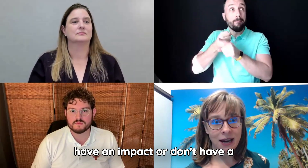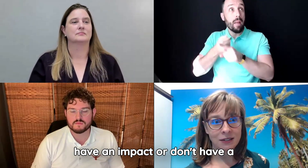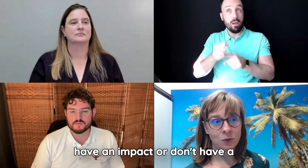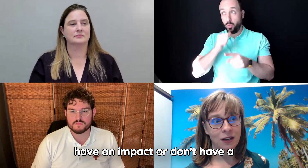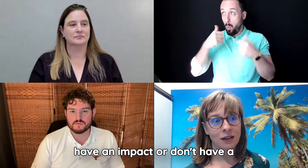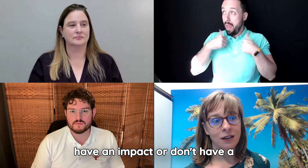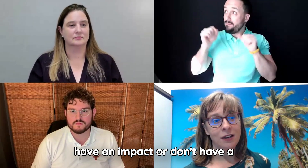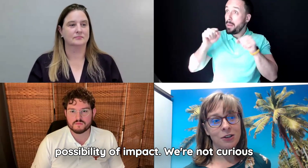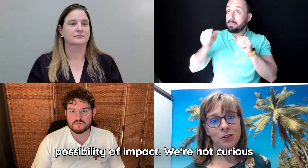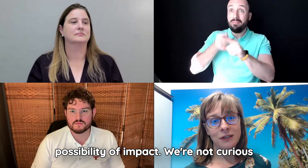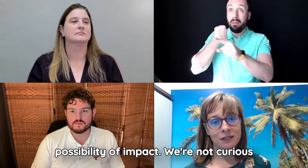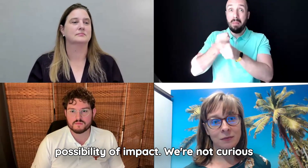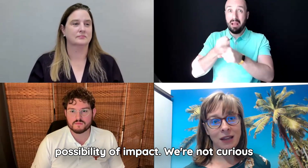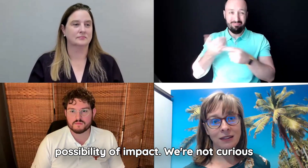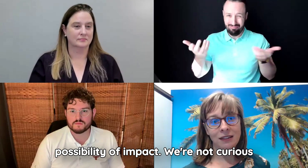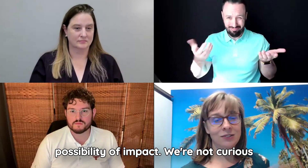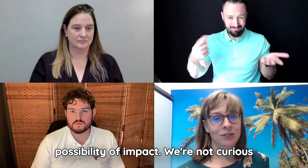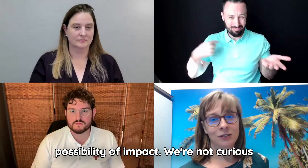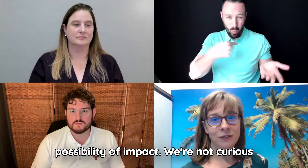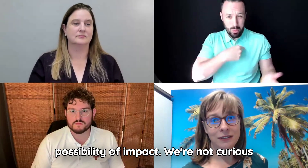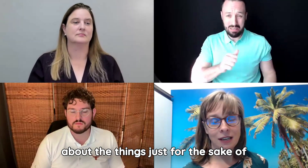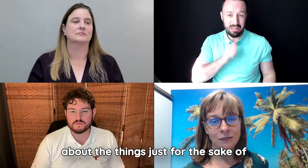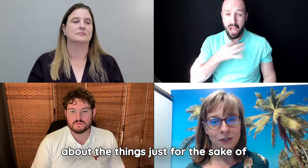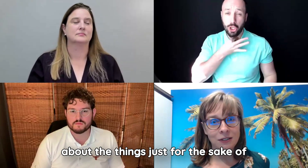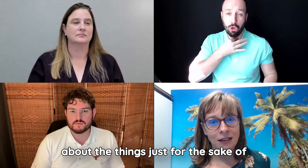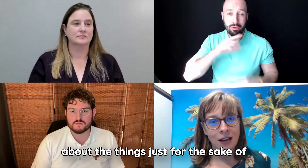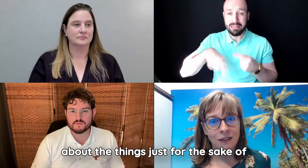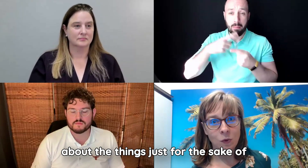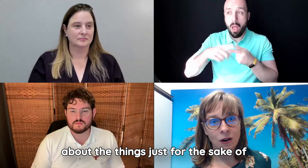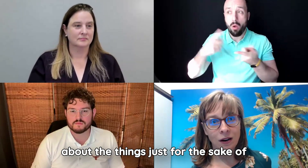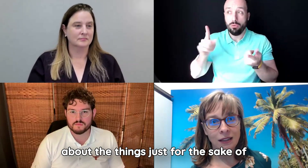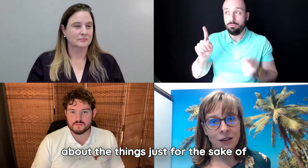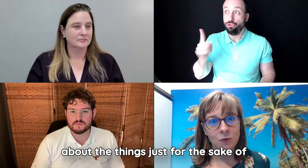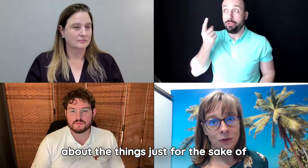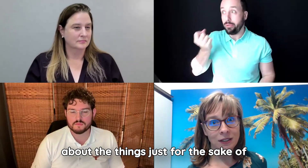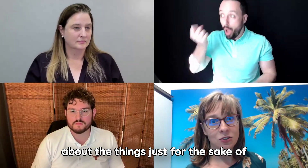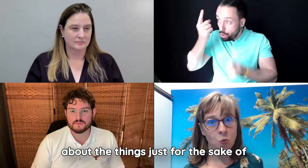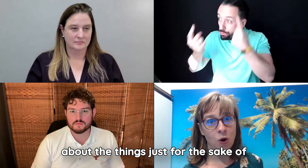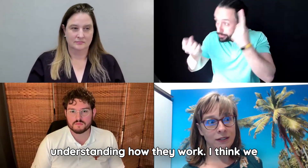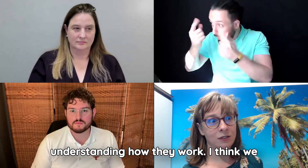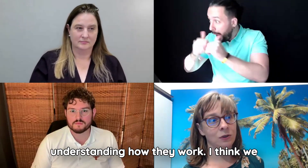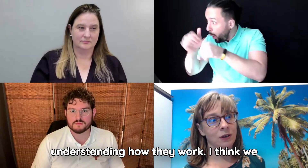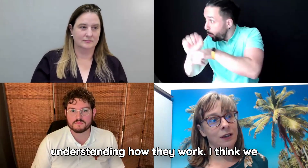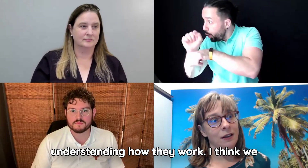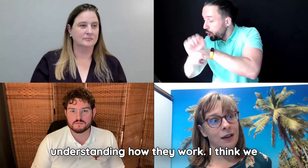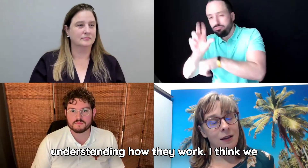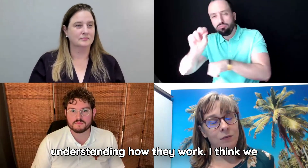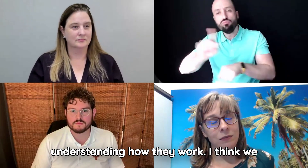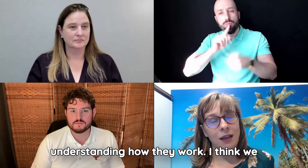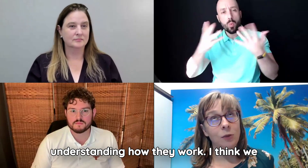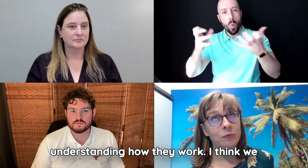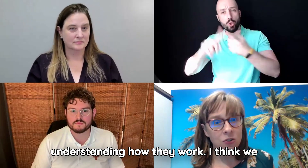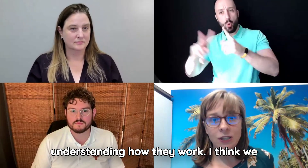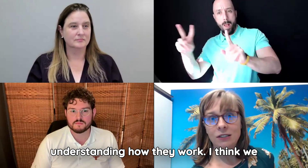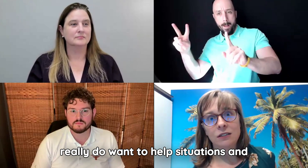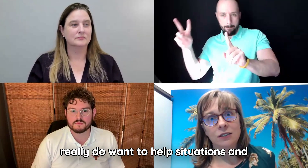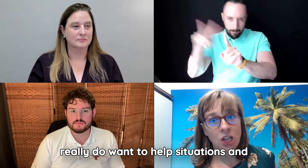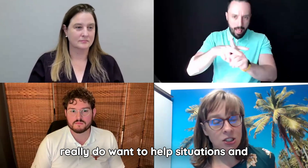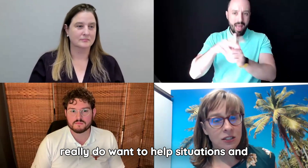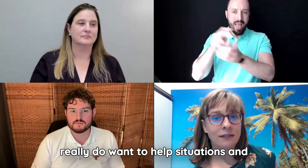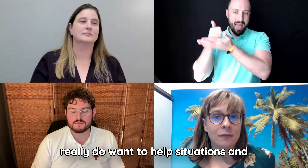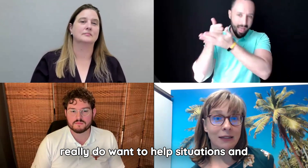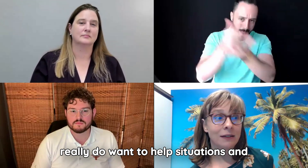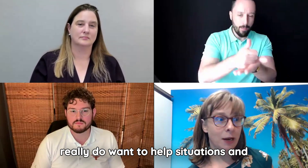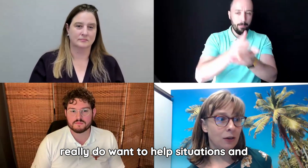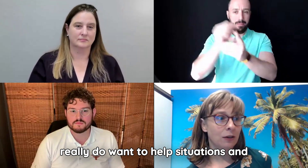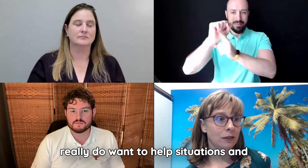possibility of impact. We're not curious about the things just for the sake of understanding how they work. I think we really do want to help situations and